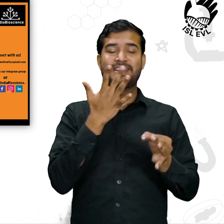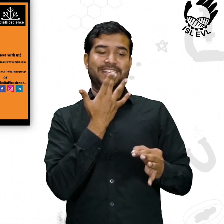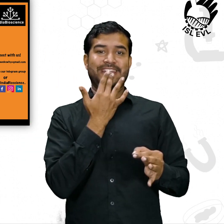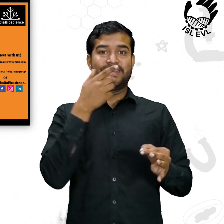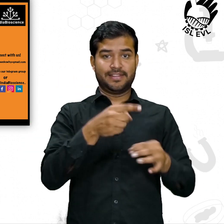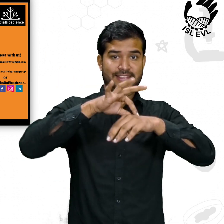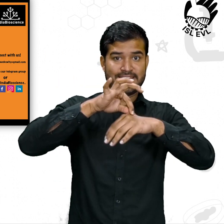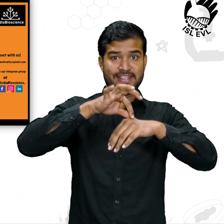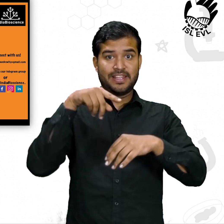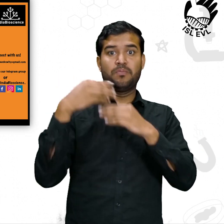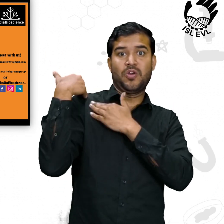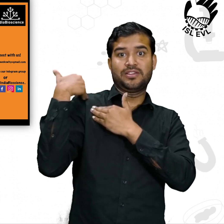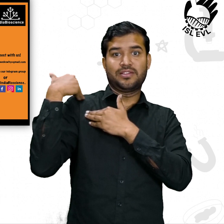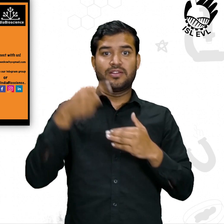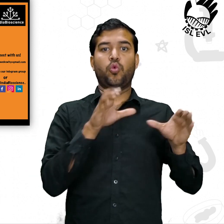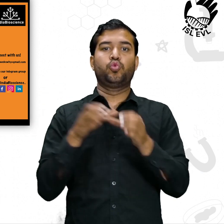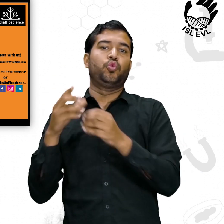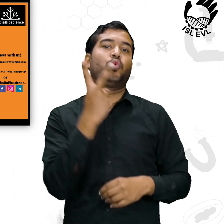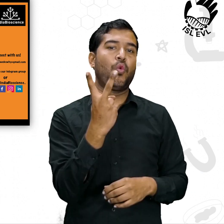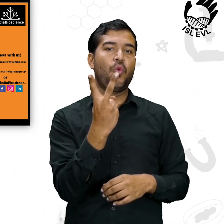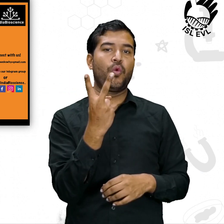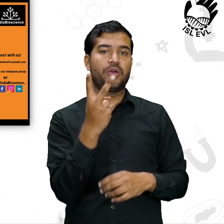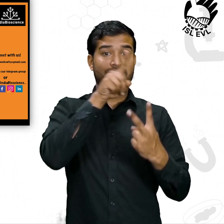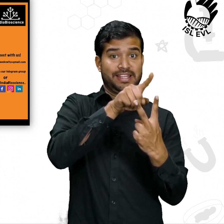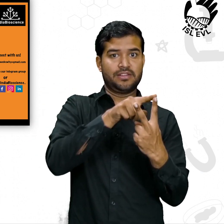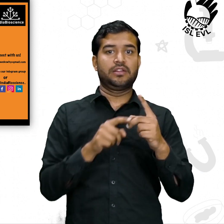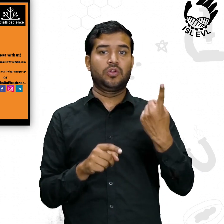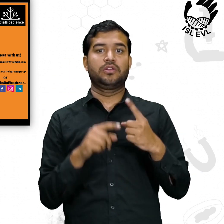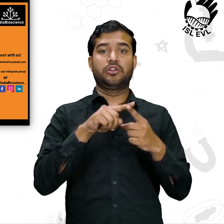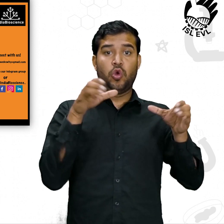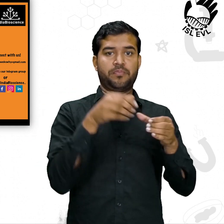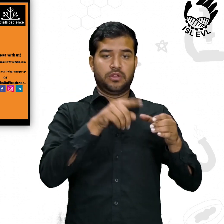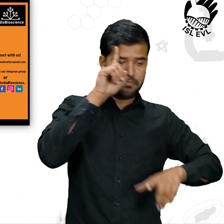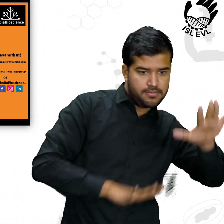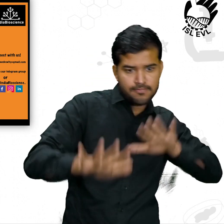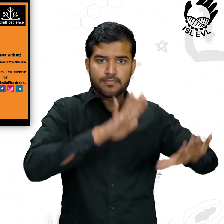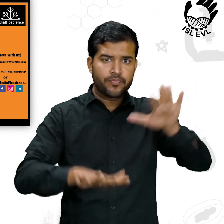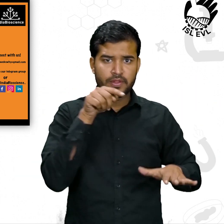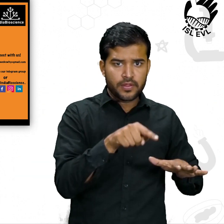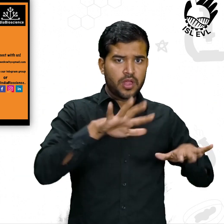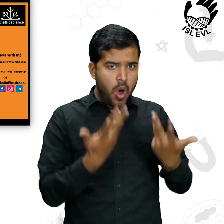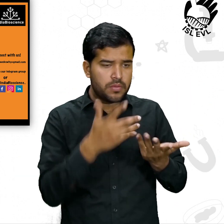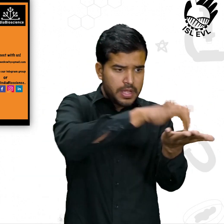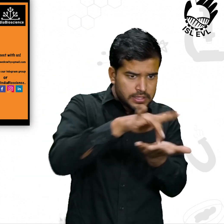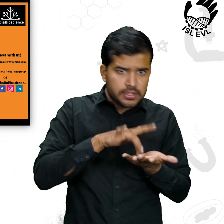that the melanocytes produce the right kind of pigment according to the pattern. They are like the overseers